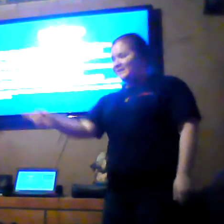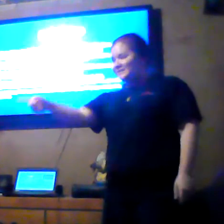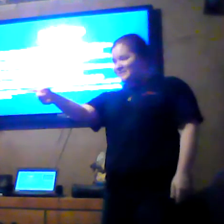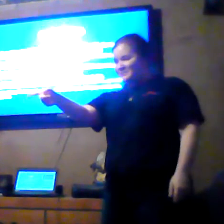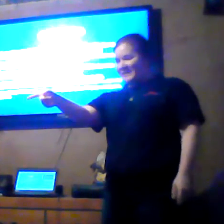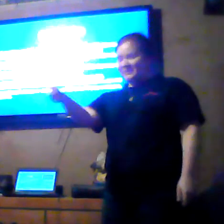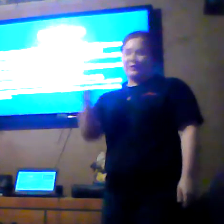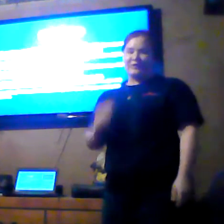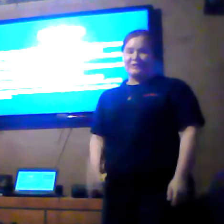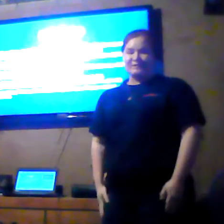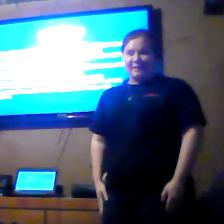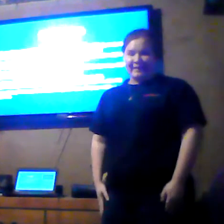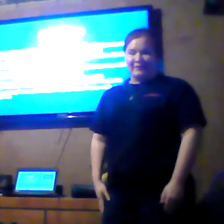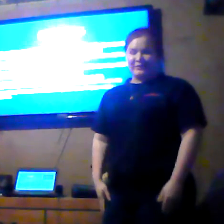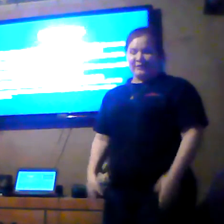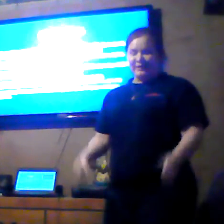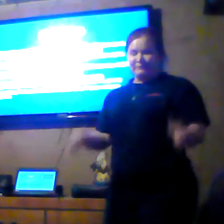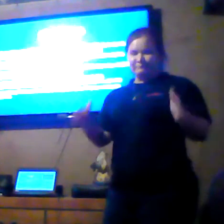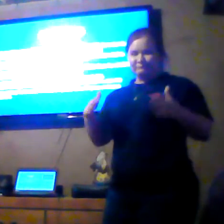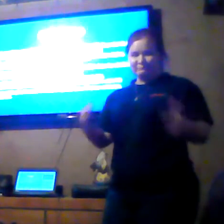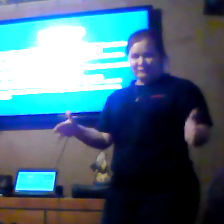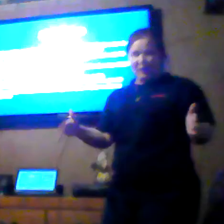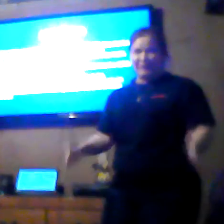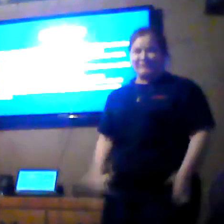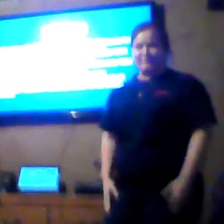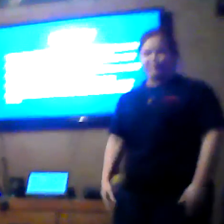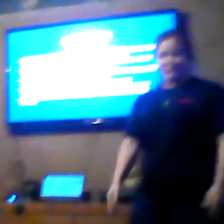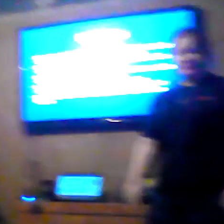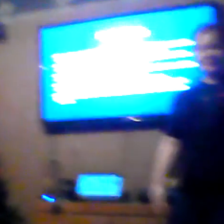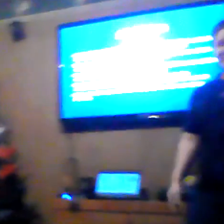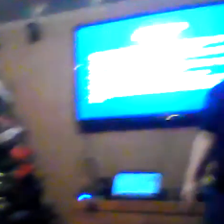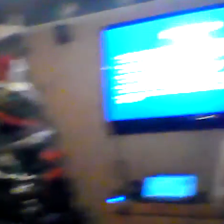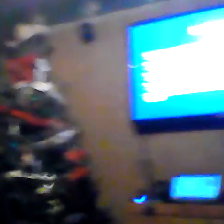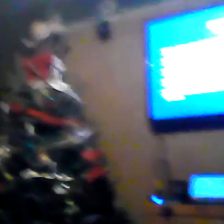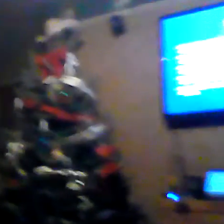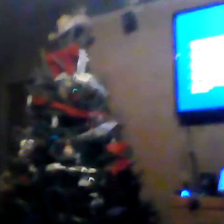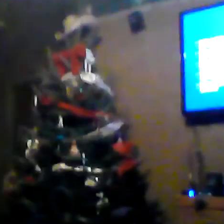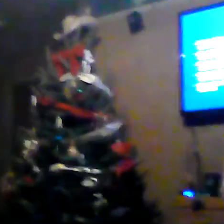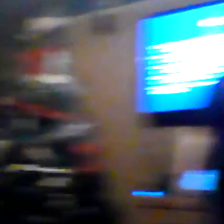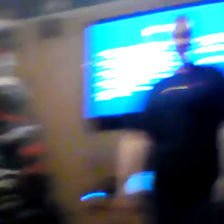and my daughter is my other audience member. Thank you.